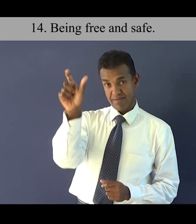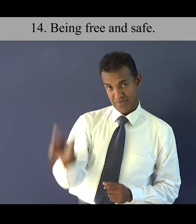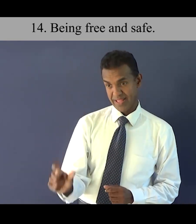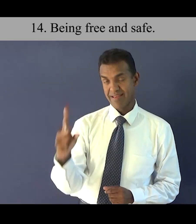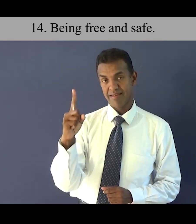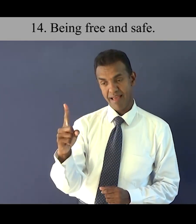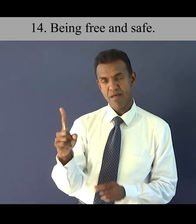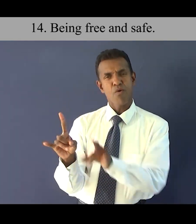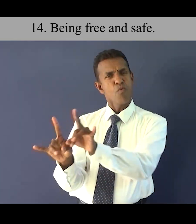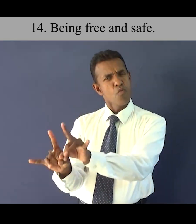else.